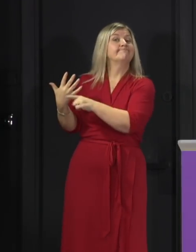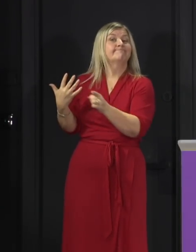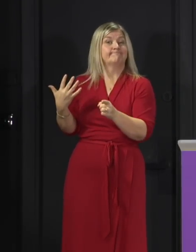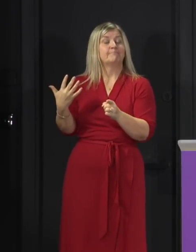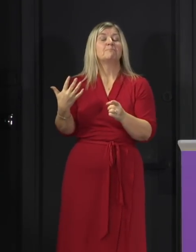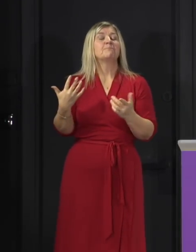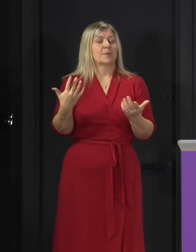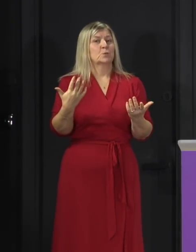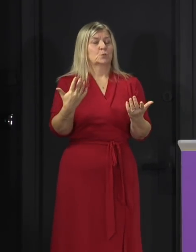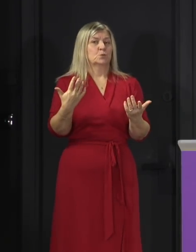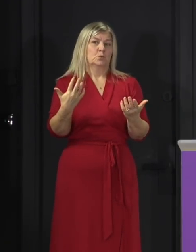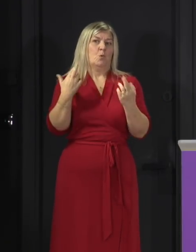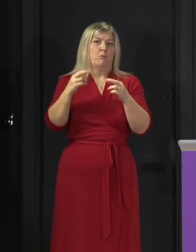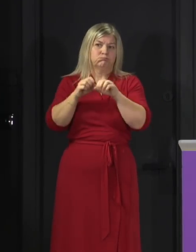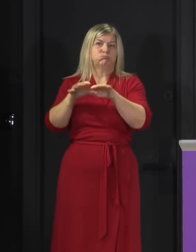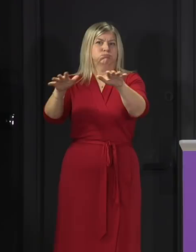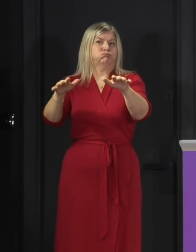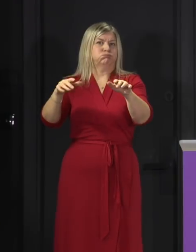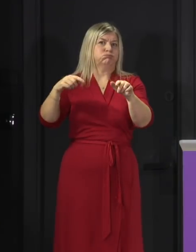Secretary will say a little bit more about that.